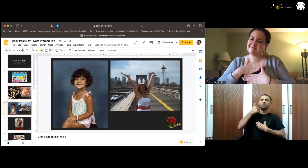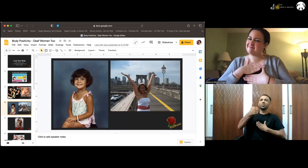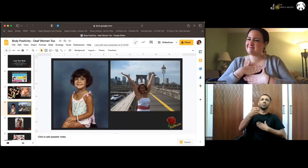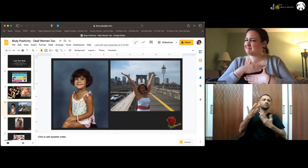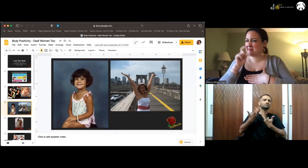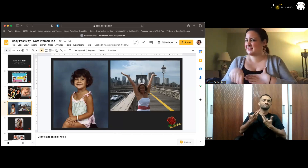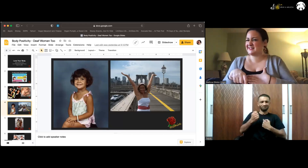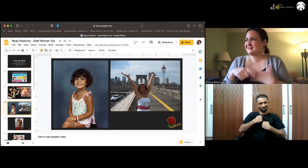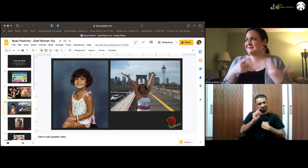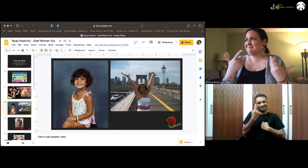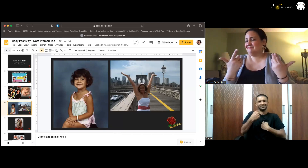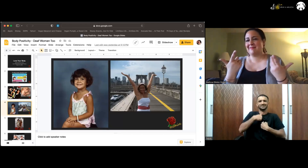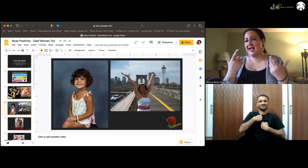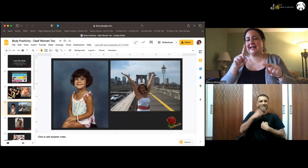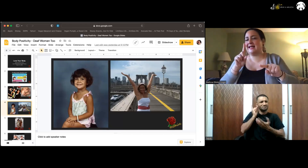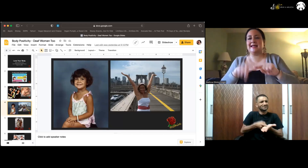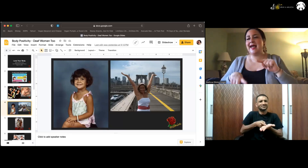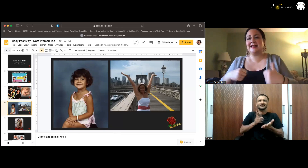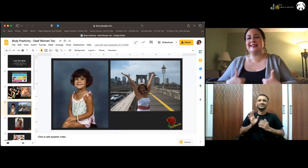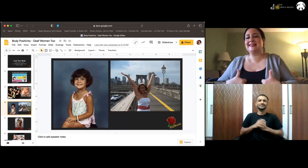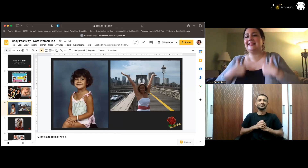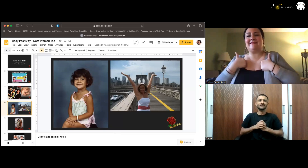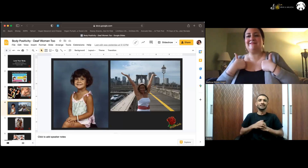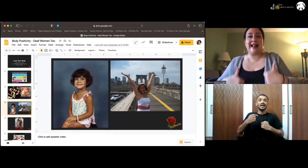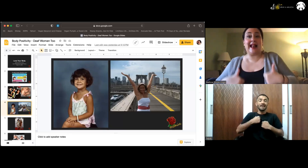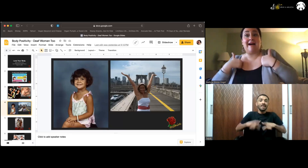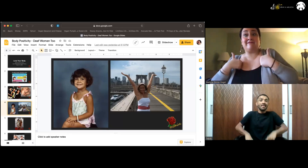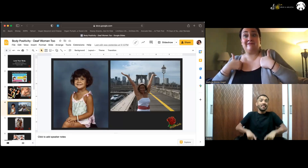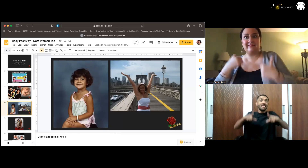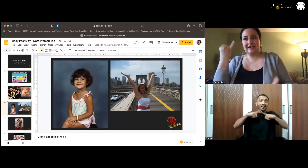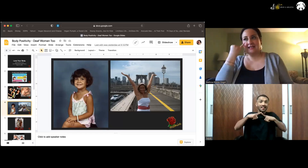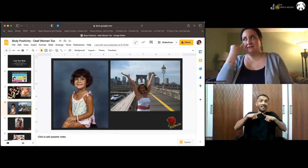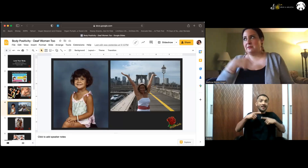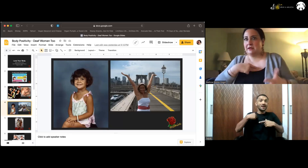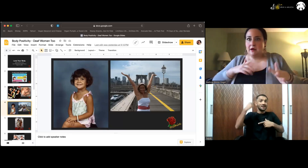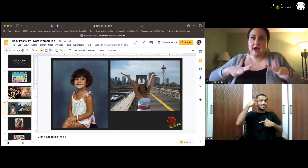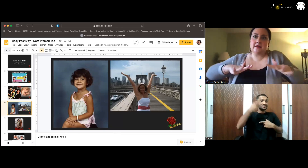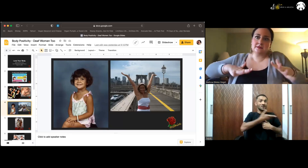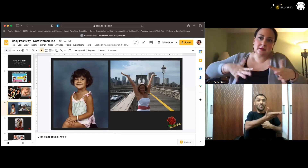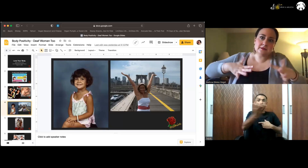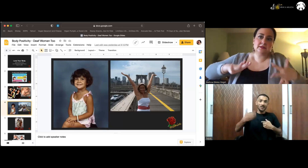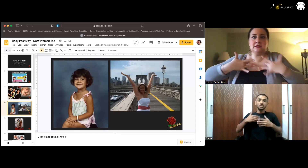and I was just trying to know everything. I would try to grasp everything what is around me, what the people are saying